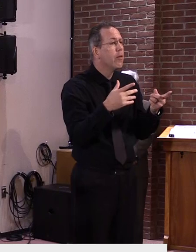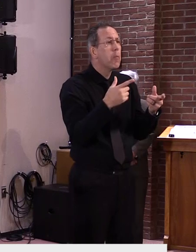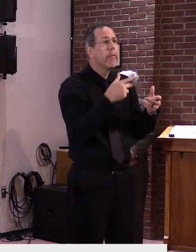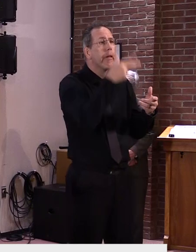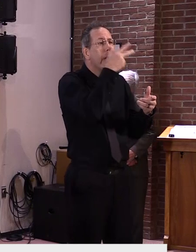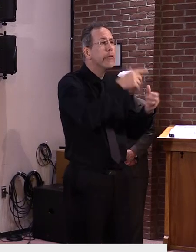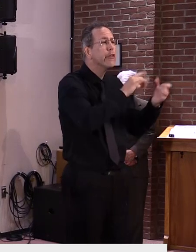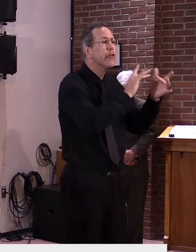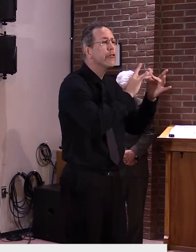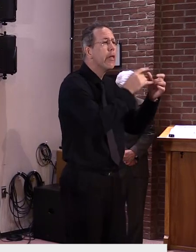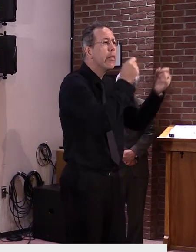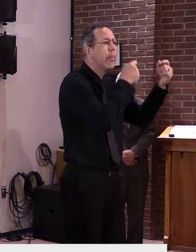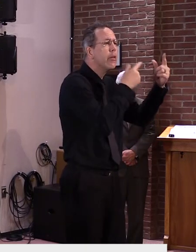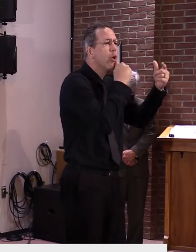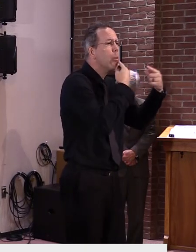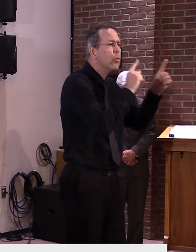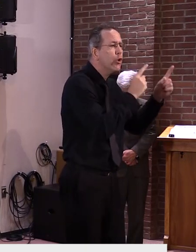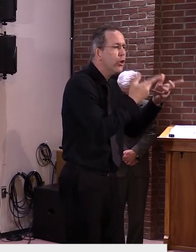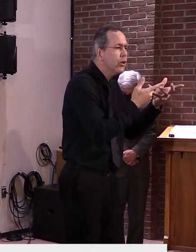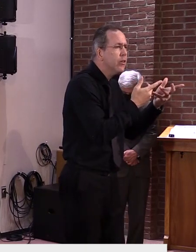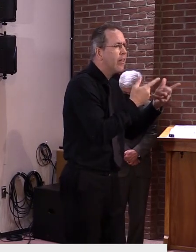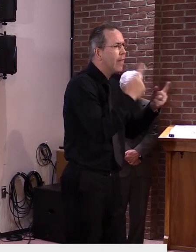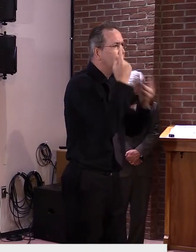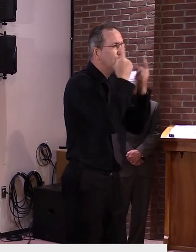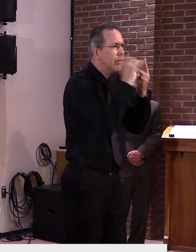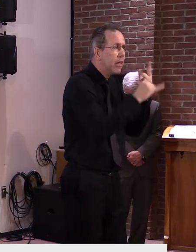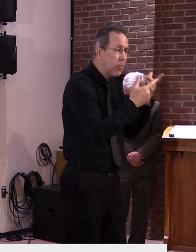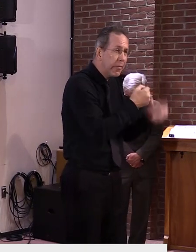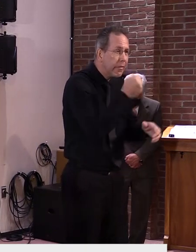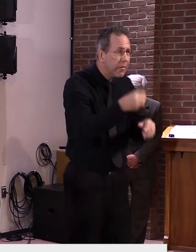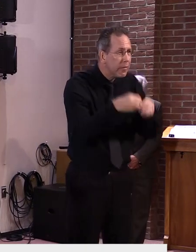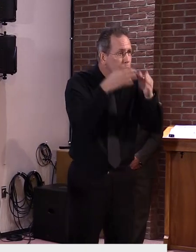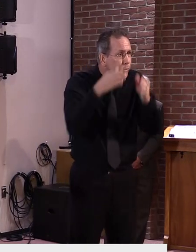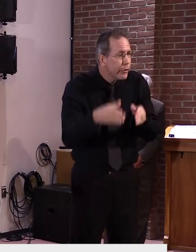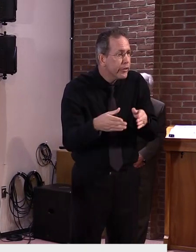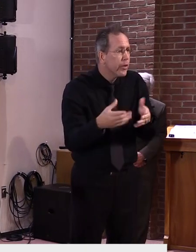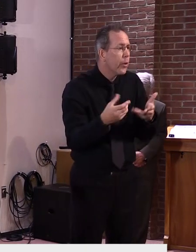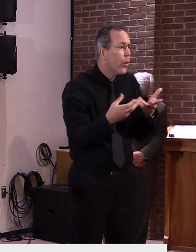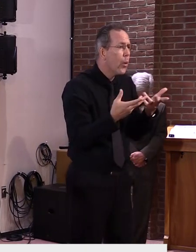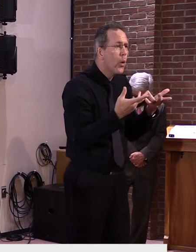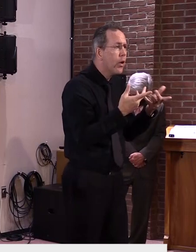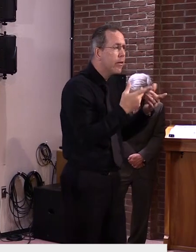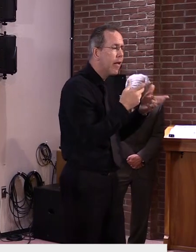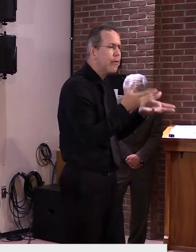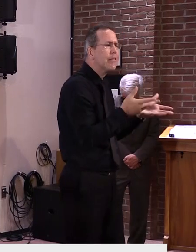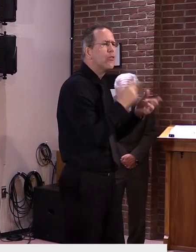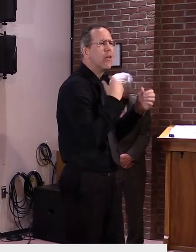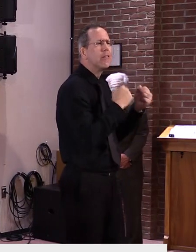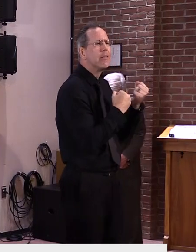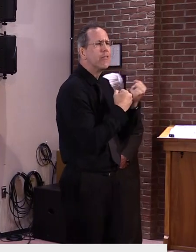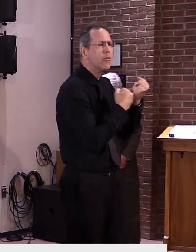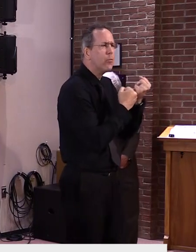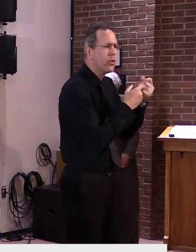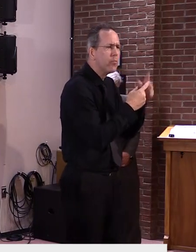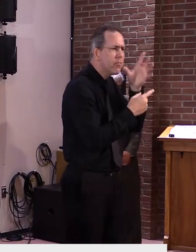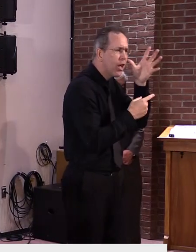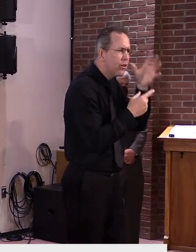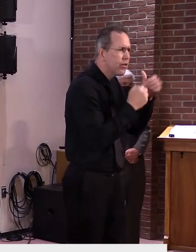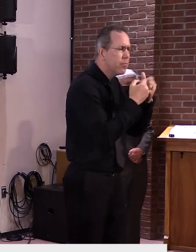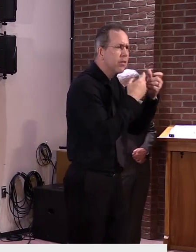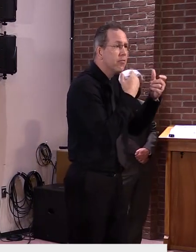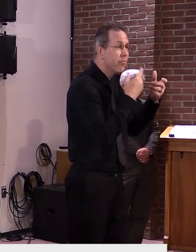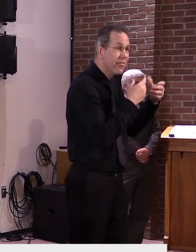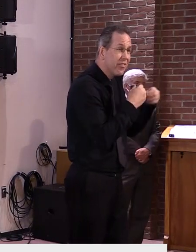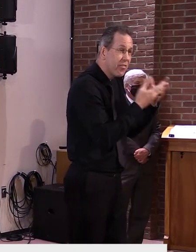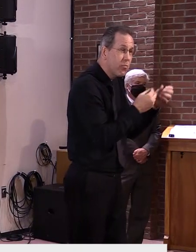are varying across the state, and to a certain extent, there's nothing to do with that. But we are working to address those issues, and